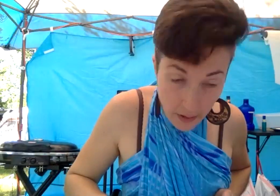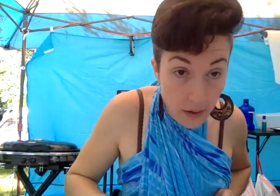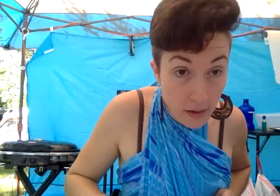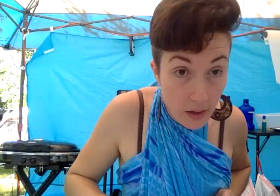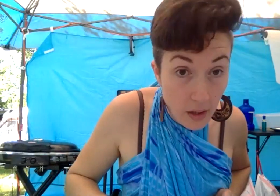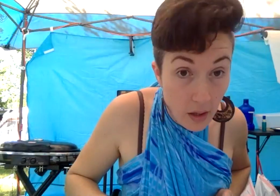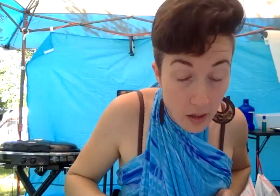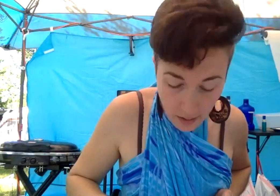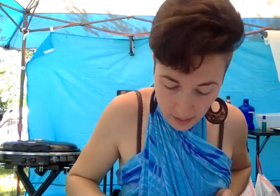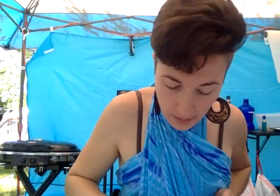A.